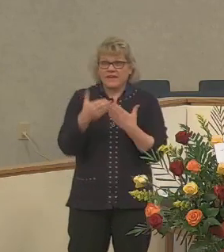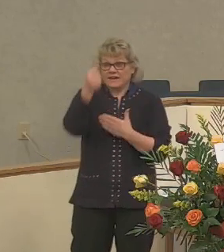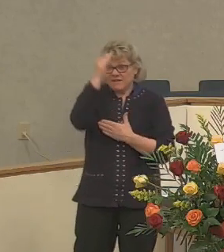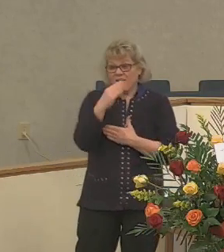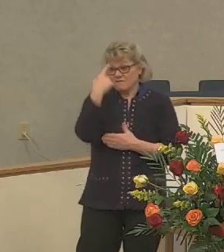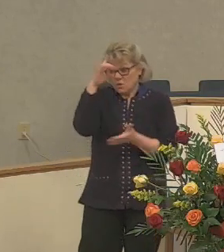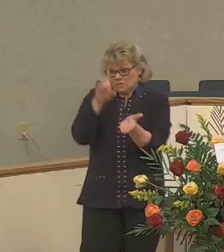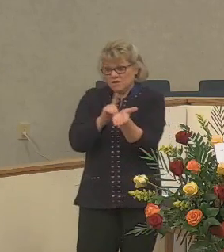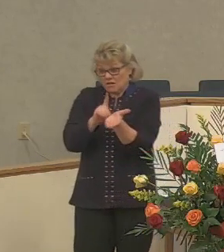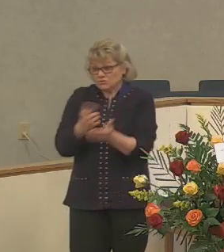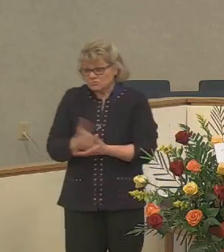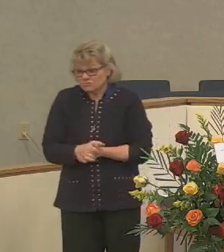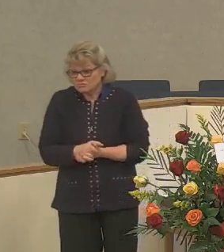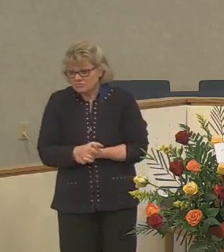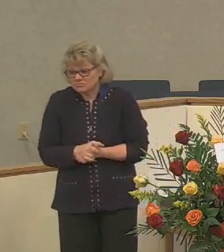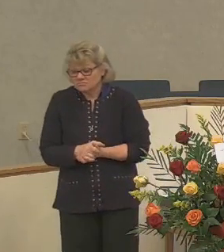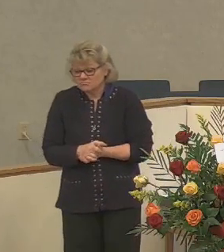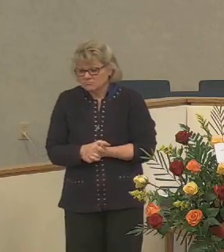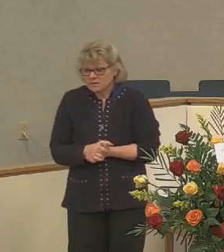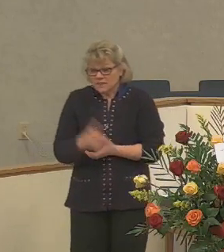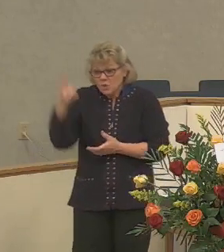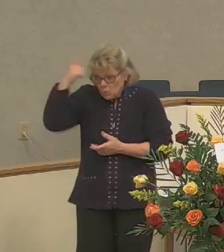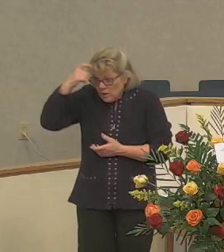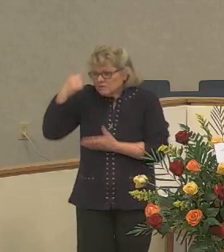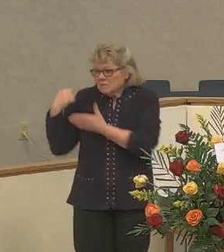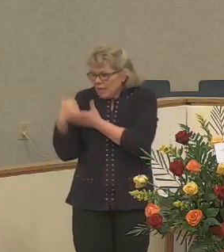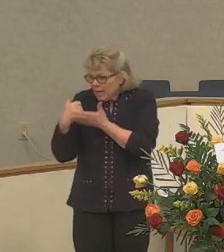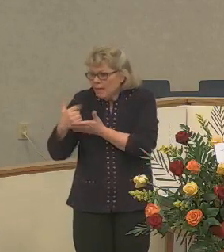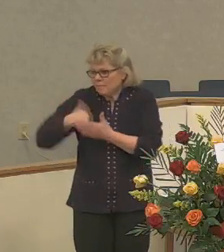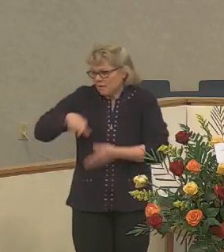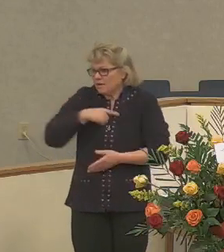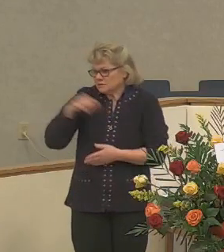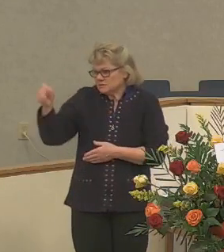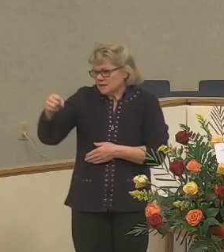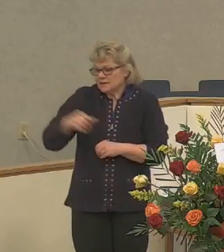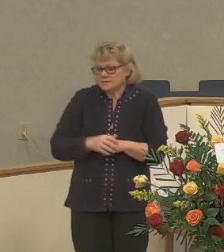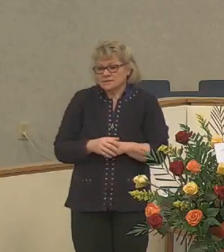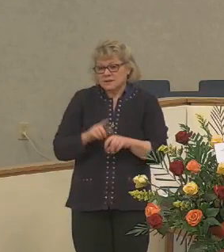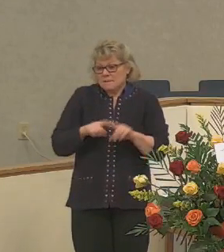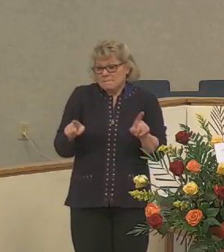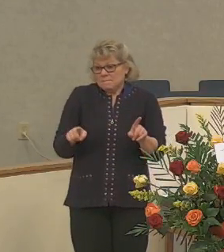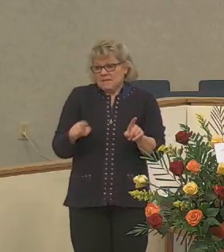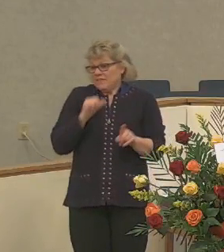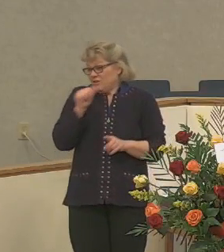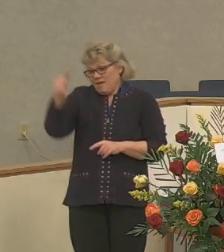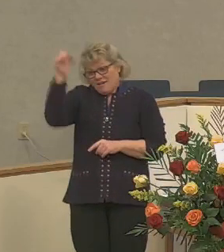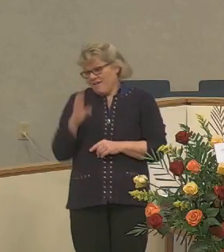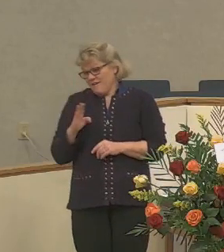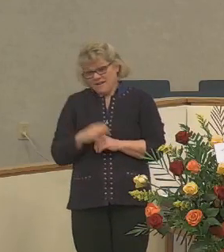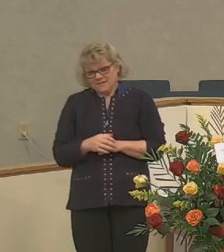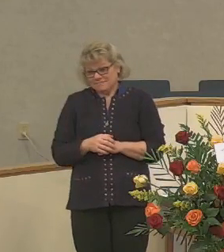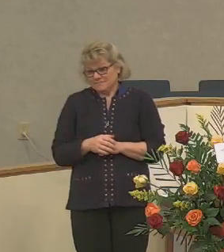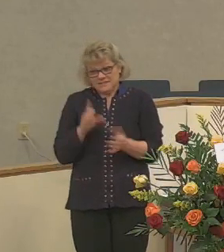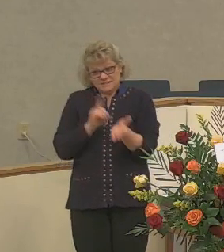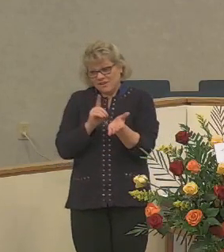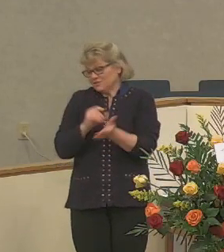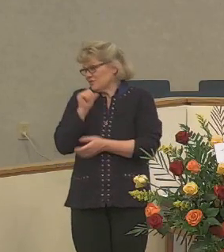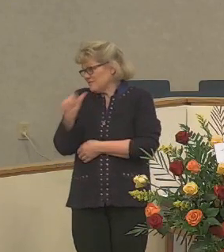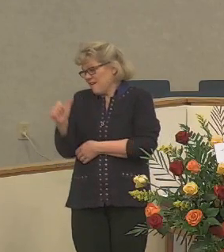doctors, and I thank God for all the ways that they help us. But can I tell you, they're not God. They're not